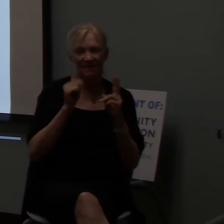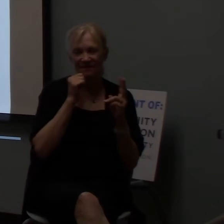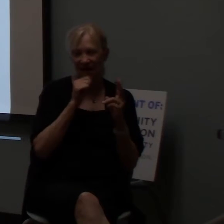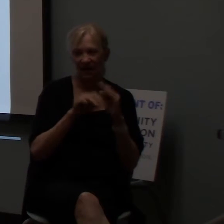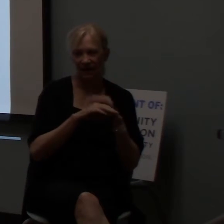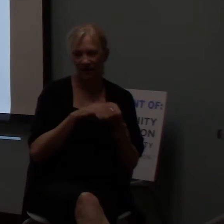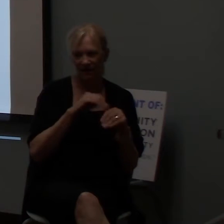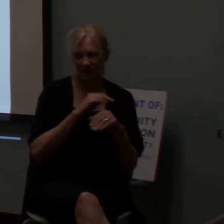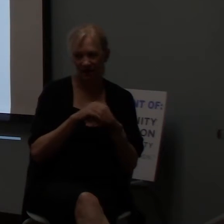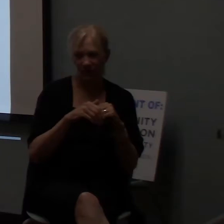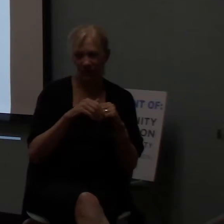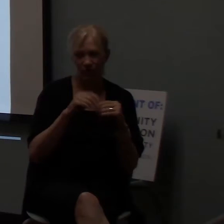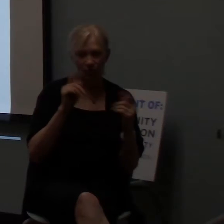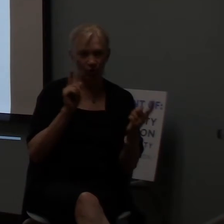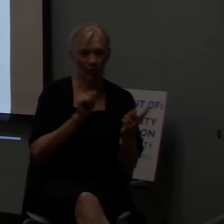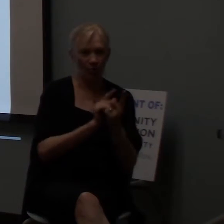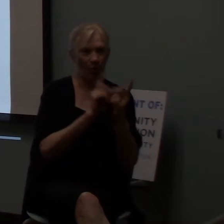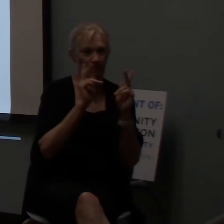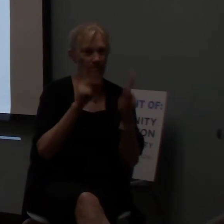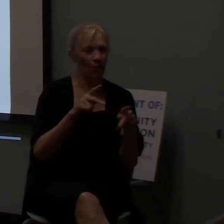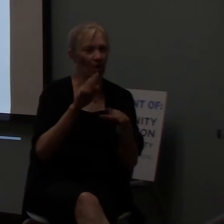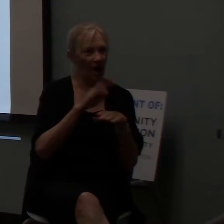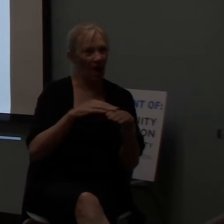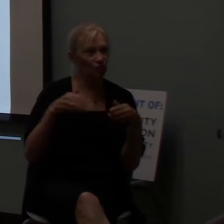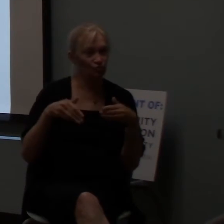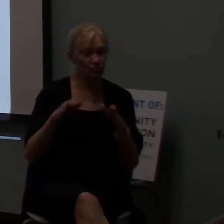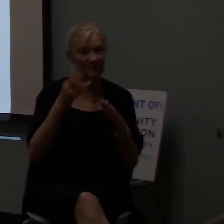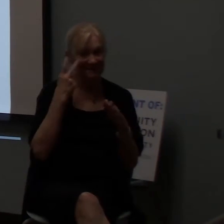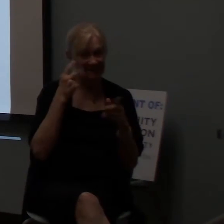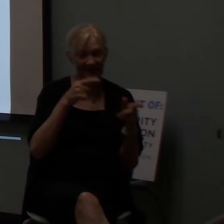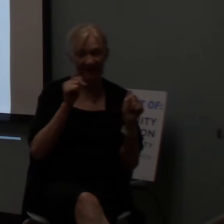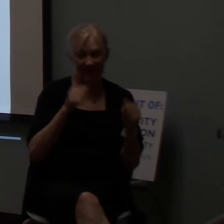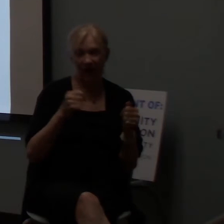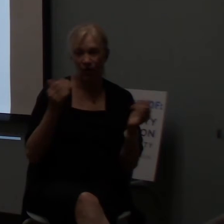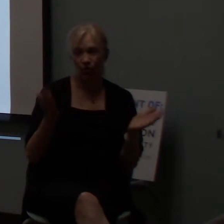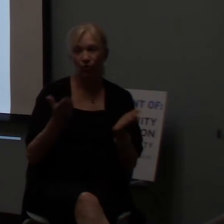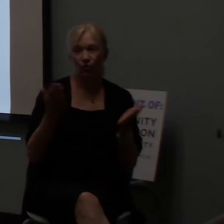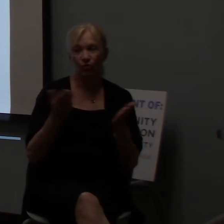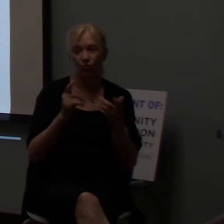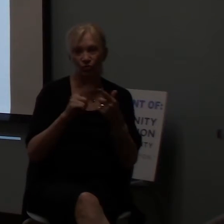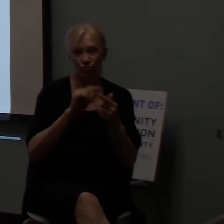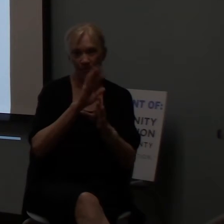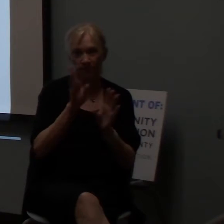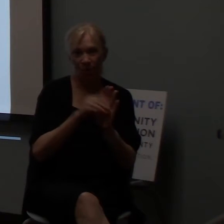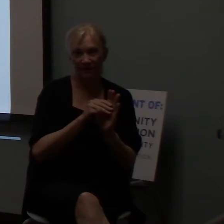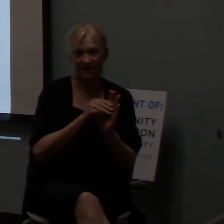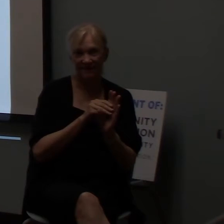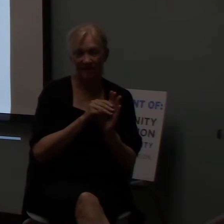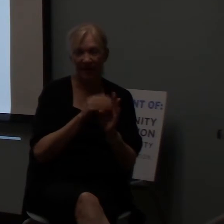uncomfortable approaching someone on the street and seeing if they can encourage them to participate in the process.